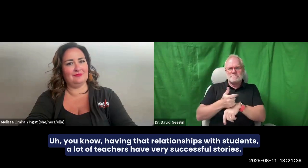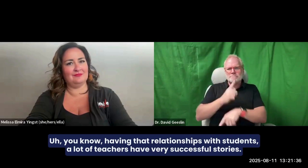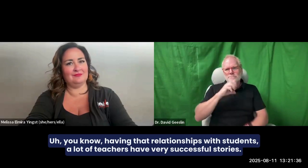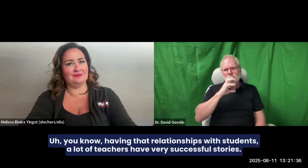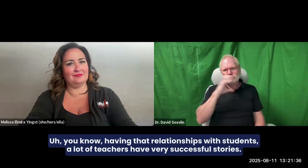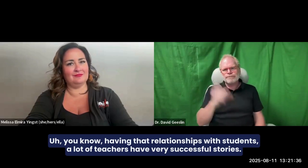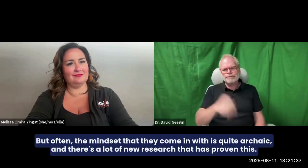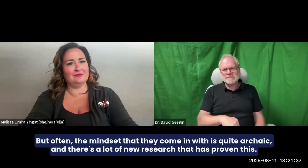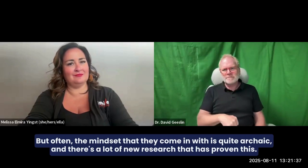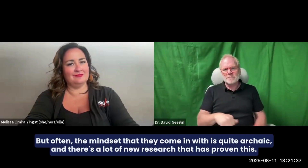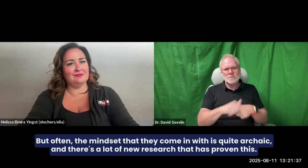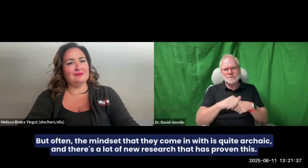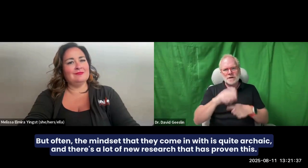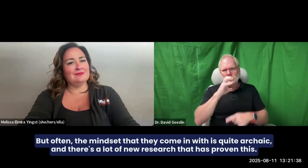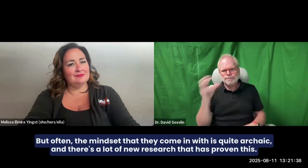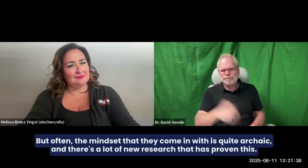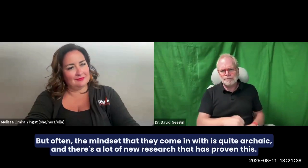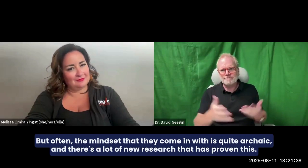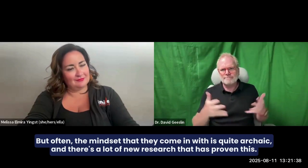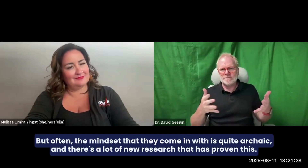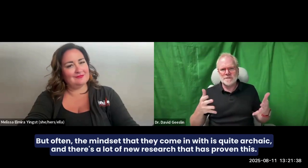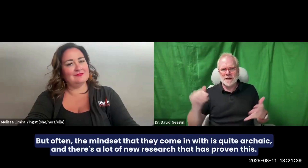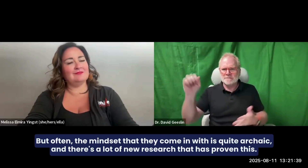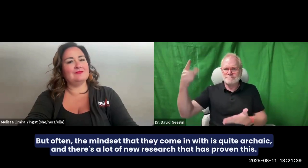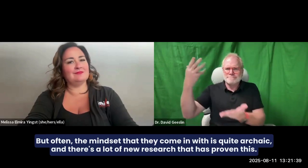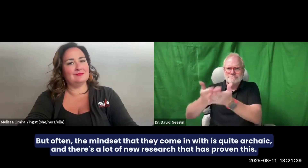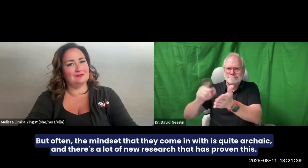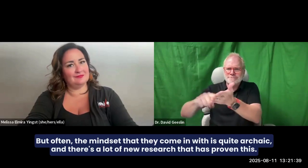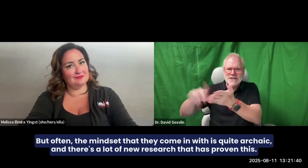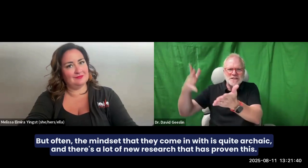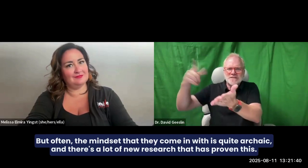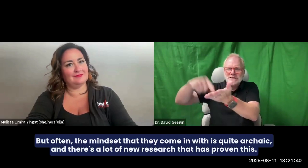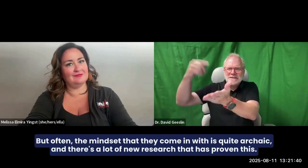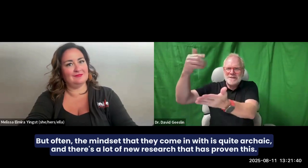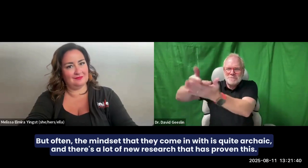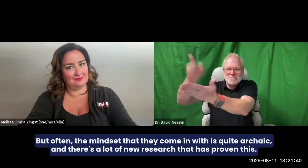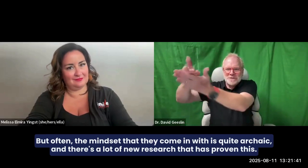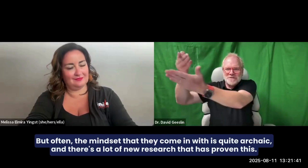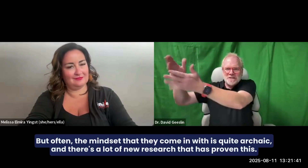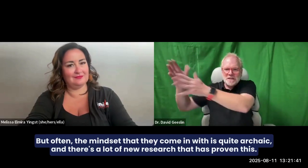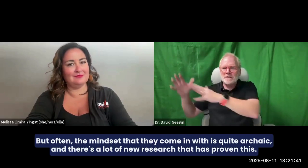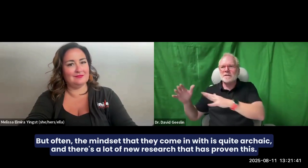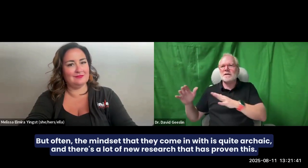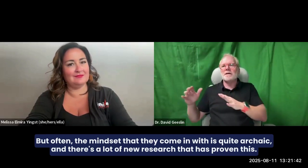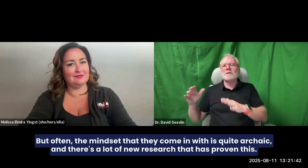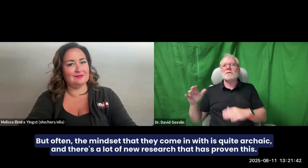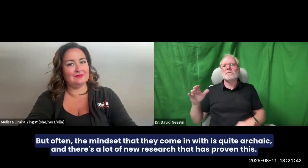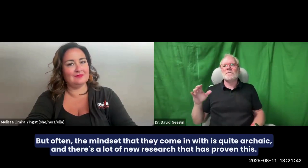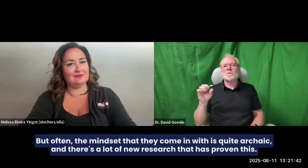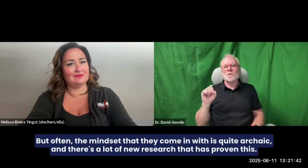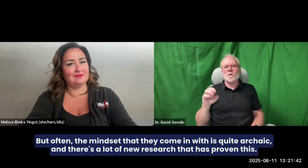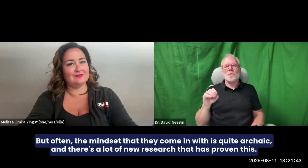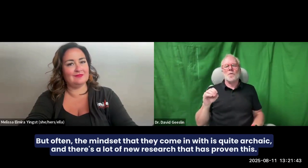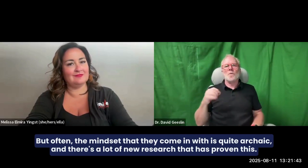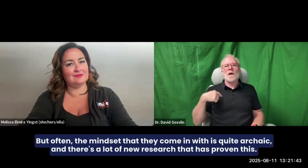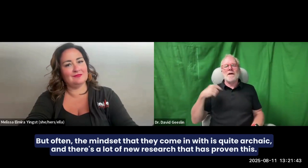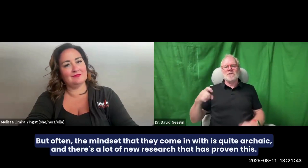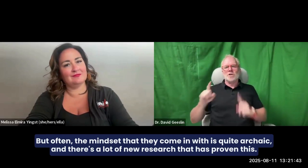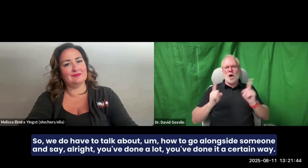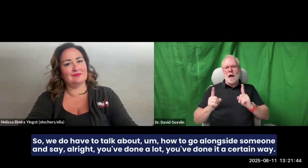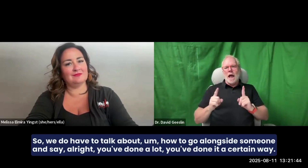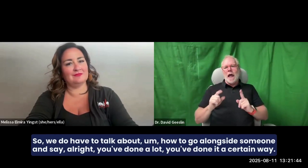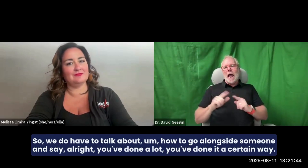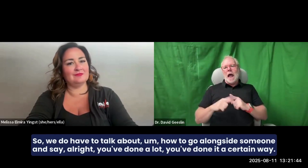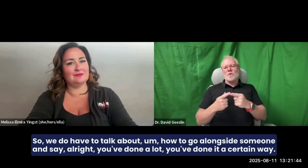stories, but often the mindset that they come in with is quite archaic, and there's a lot of new research that has proven